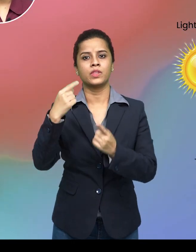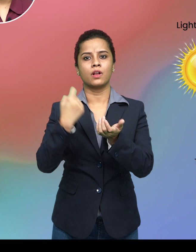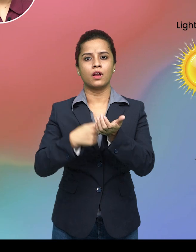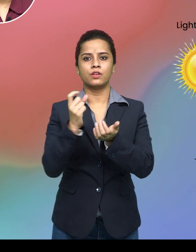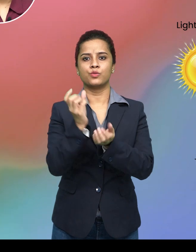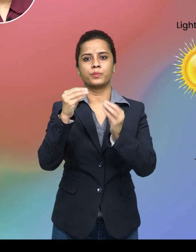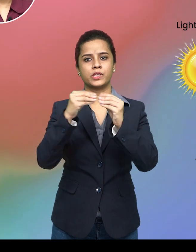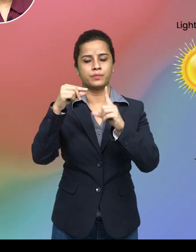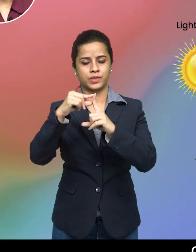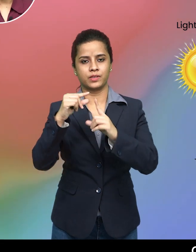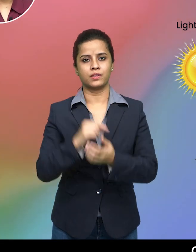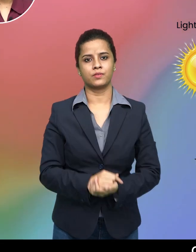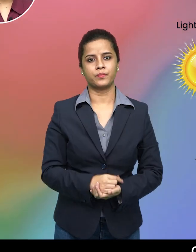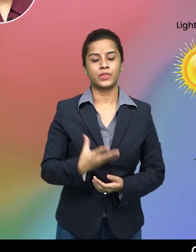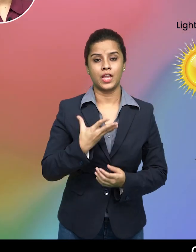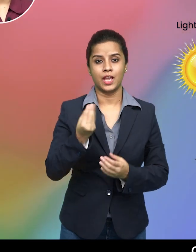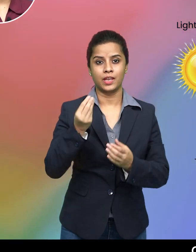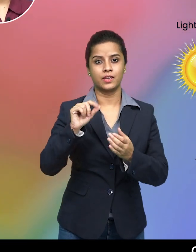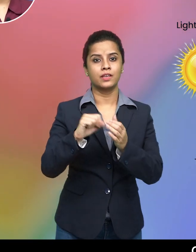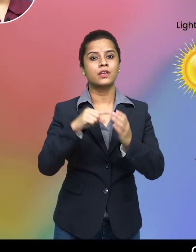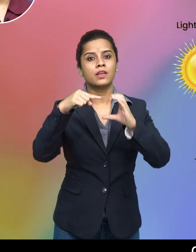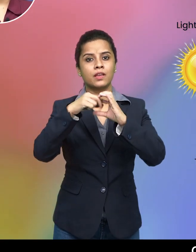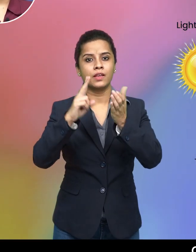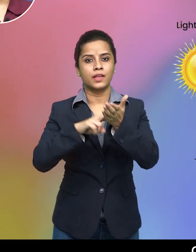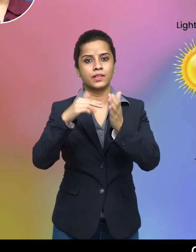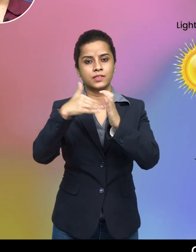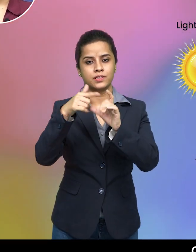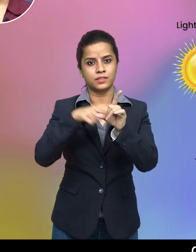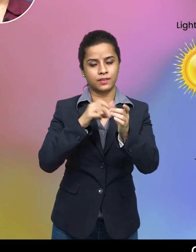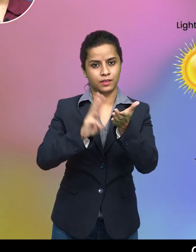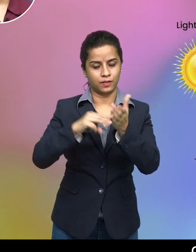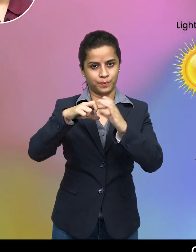RUBP and enzymes.